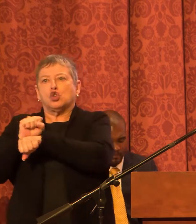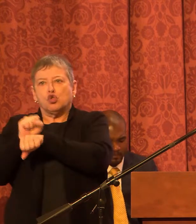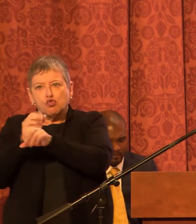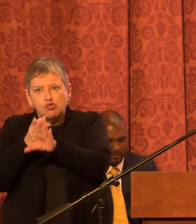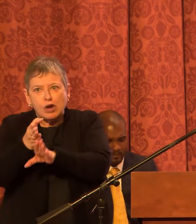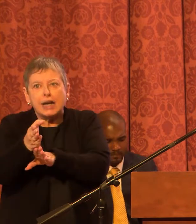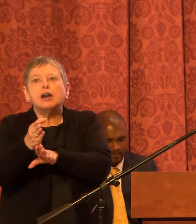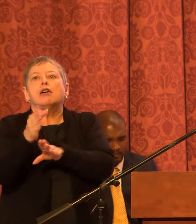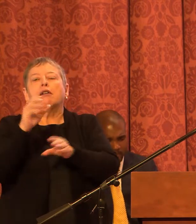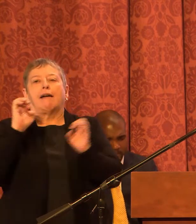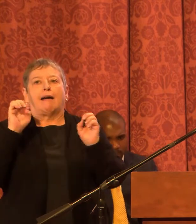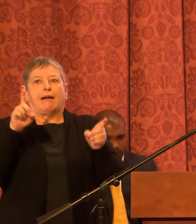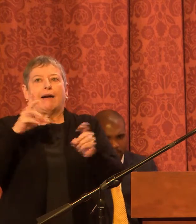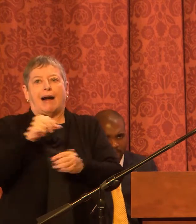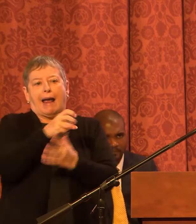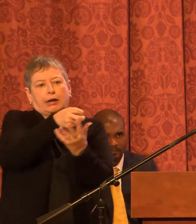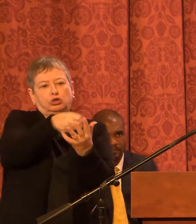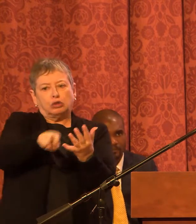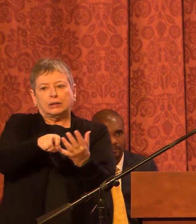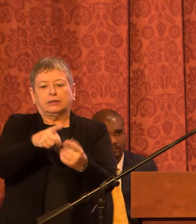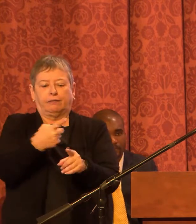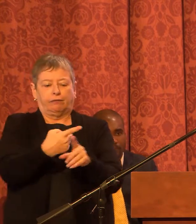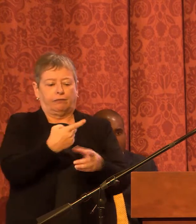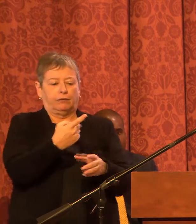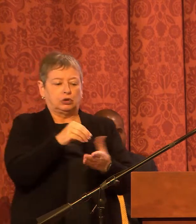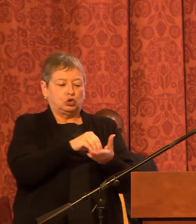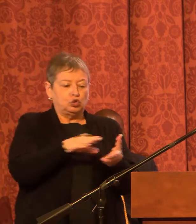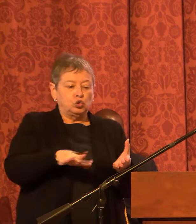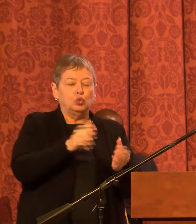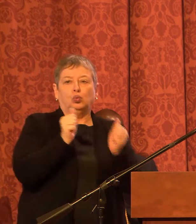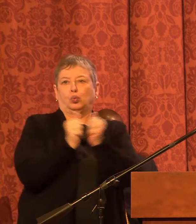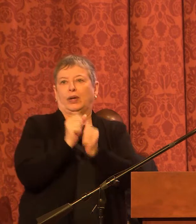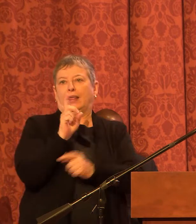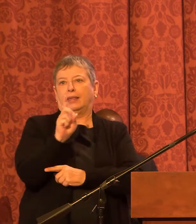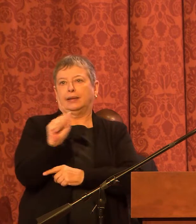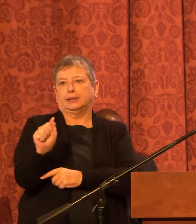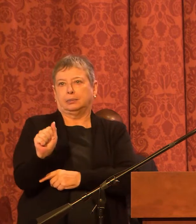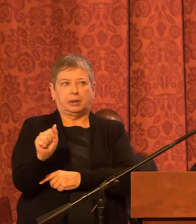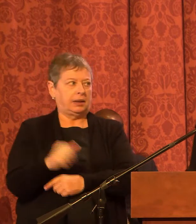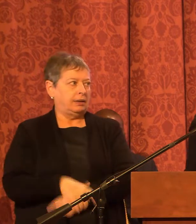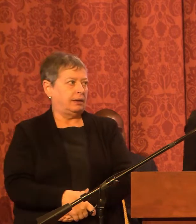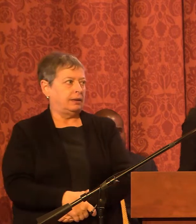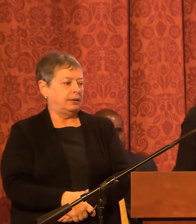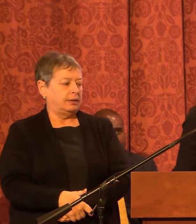and transition of students with disabilities.